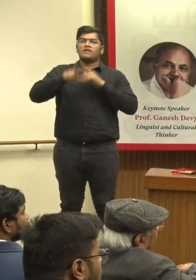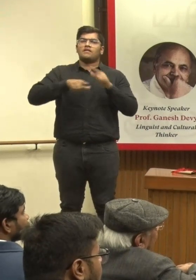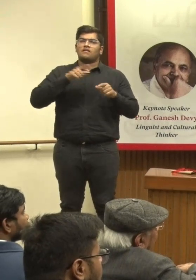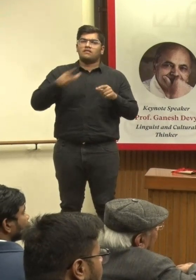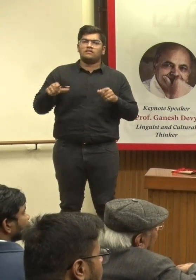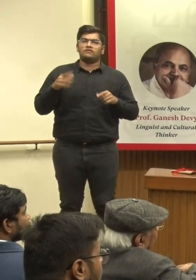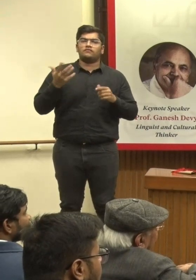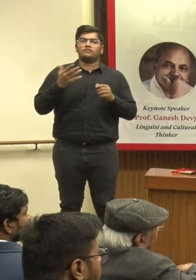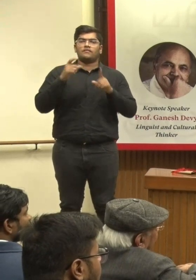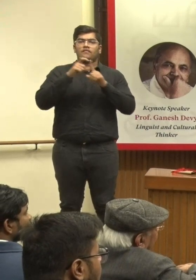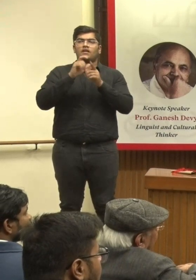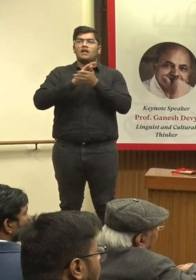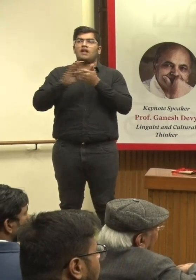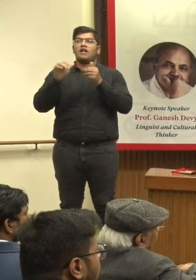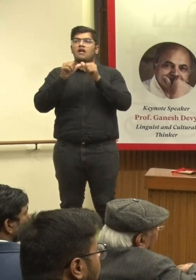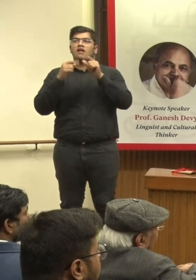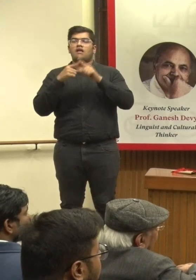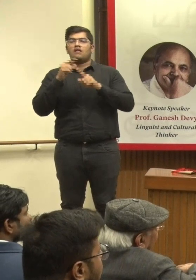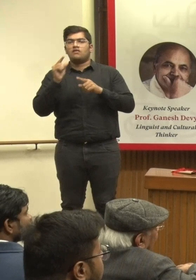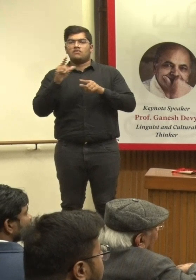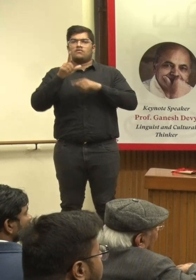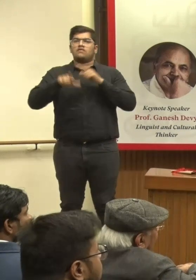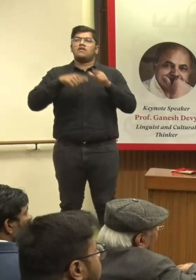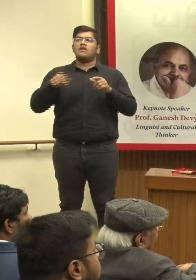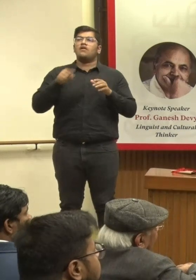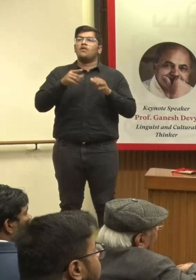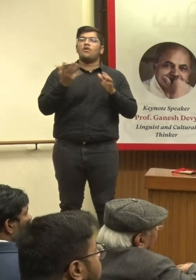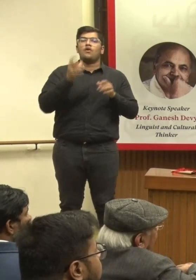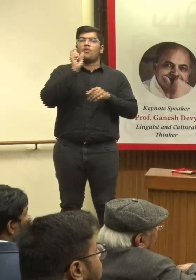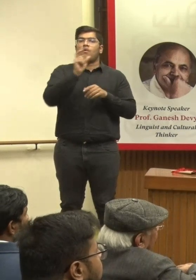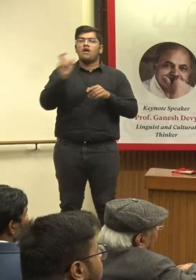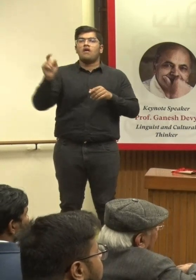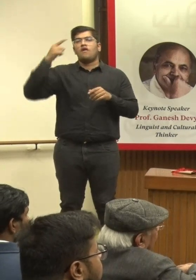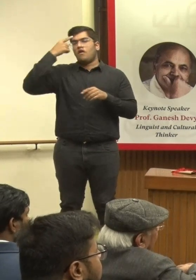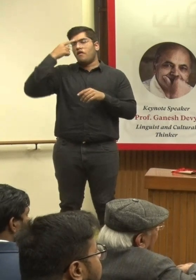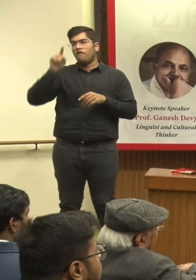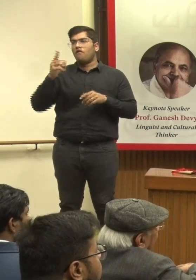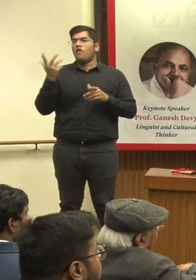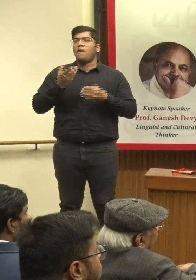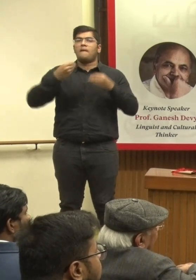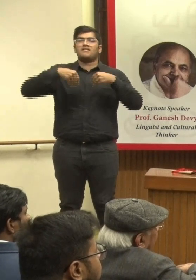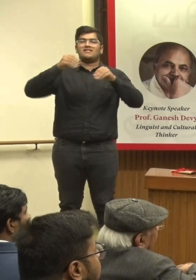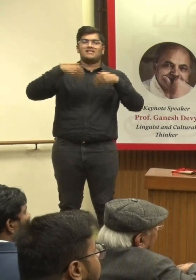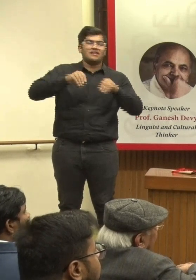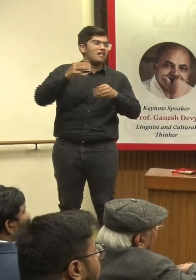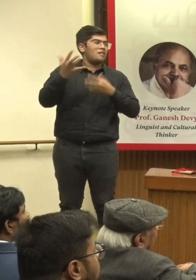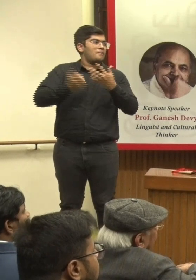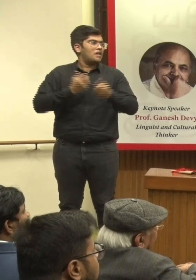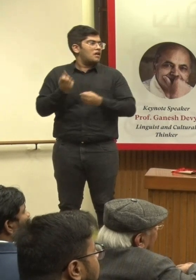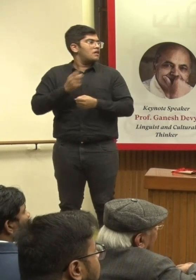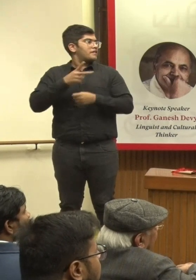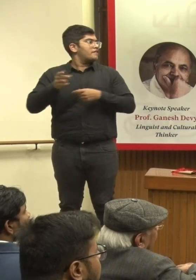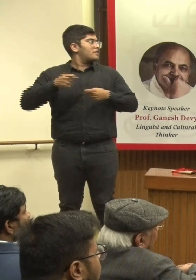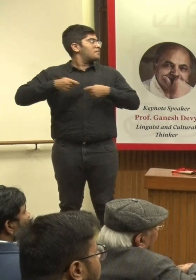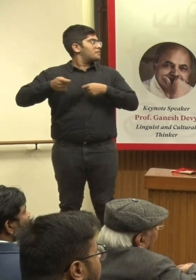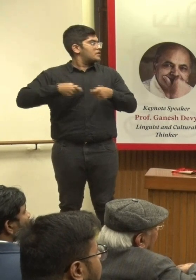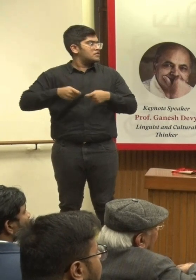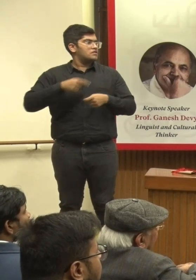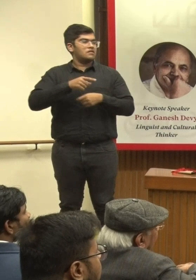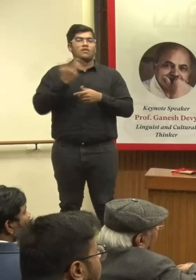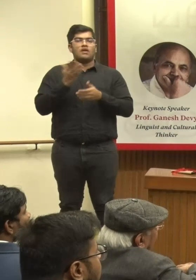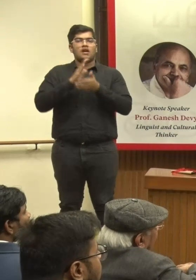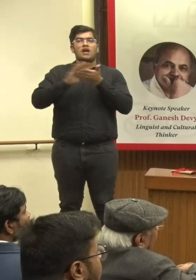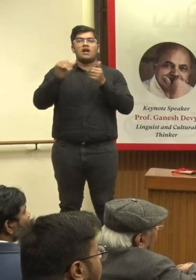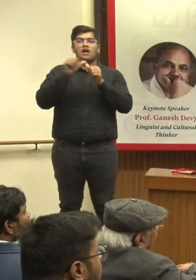Bhatu is the language which has terms for trade which go right back to the Harappan